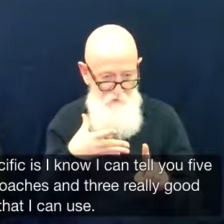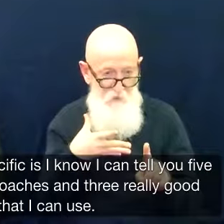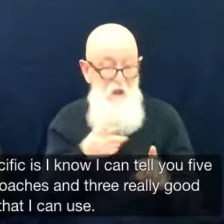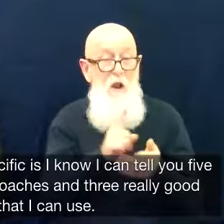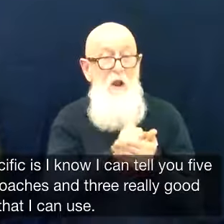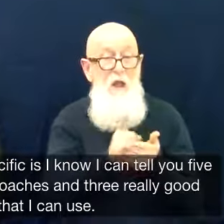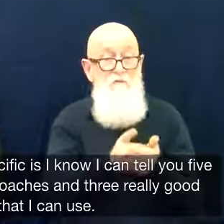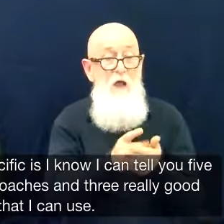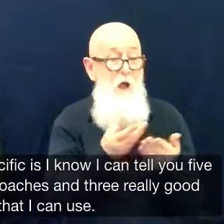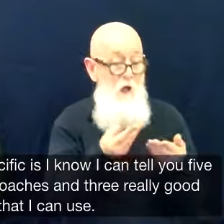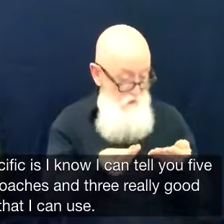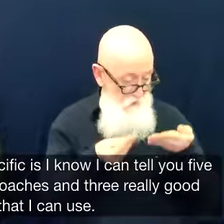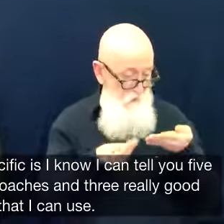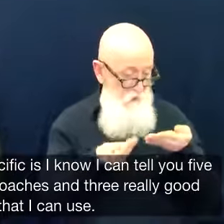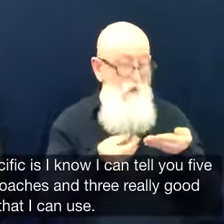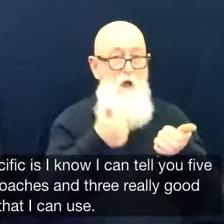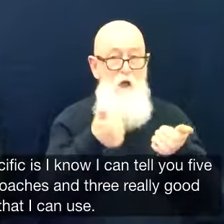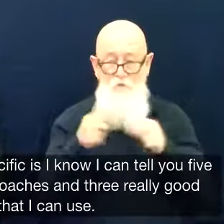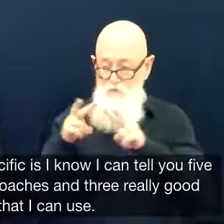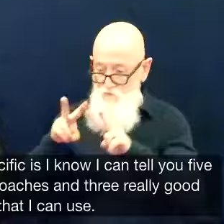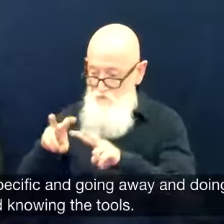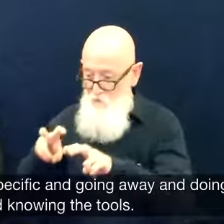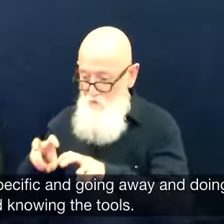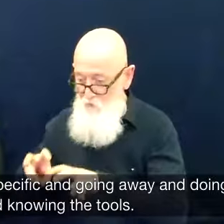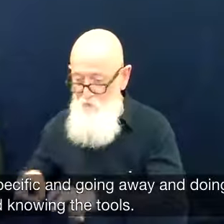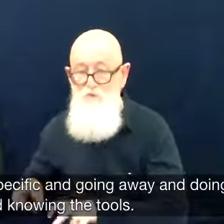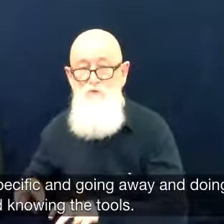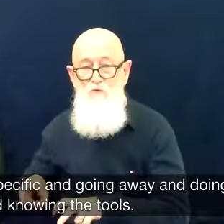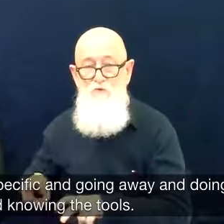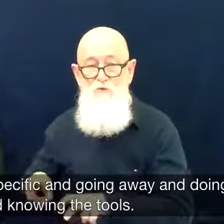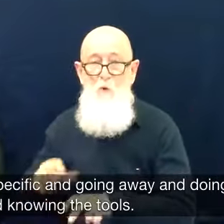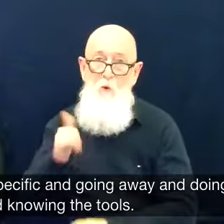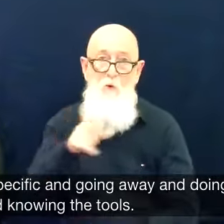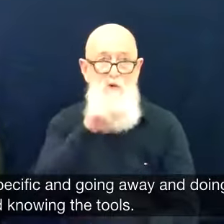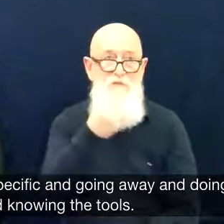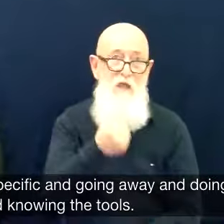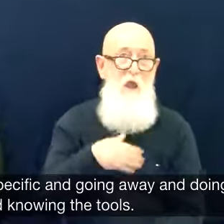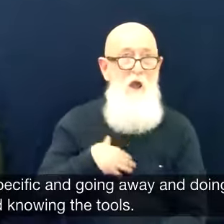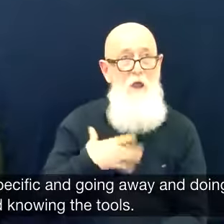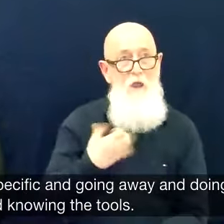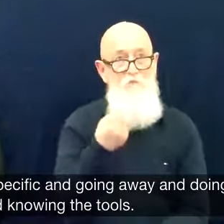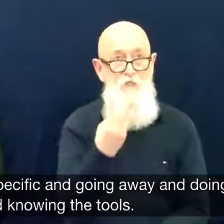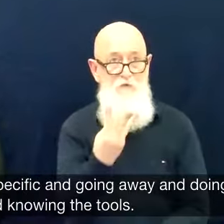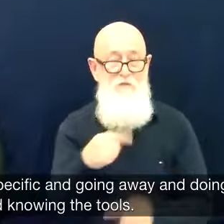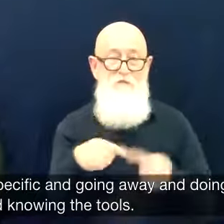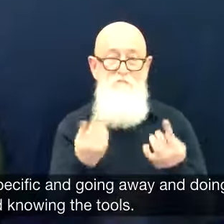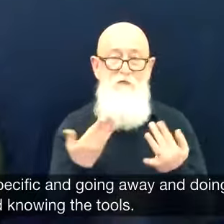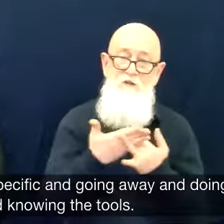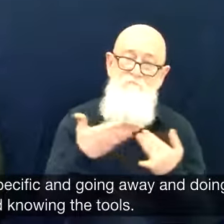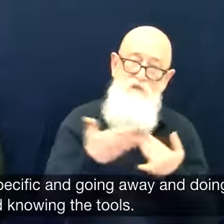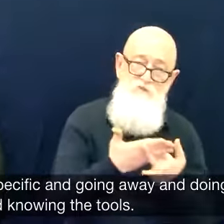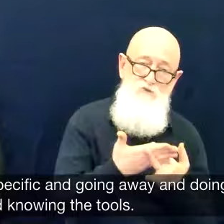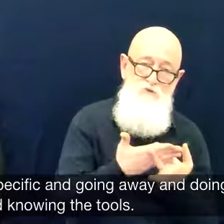research and knowing those tools, and or even saying I have used 3 different intervention techniques. So getting